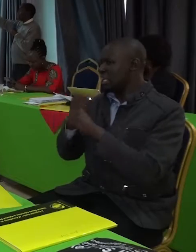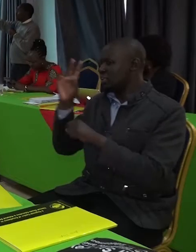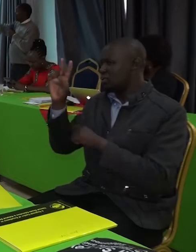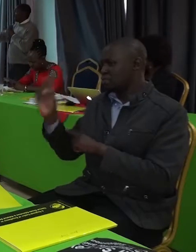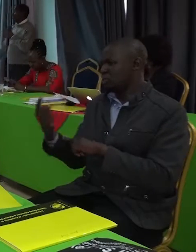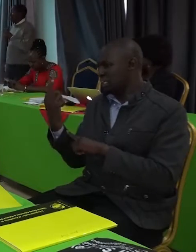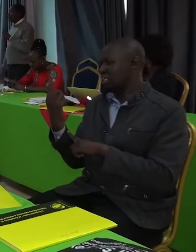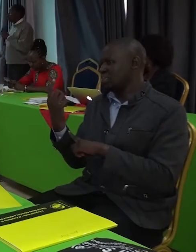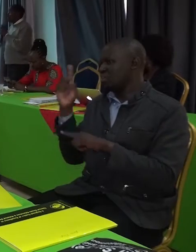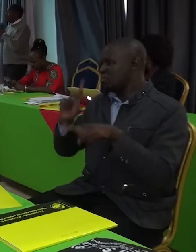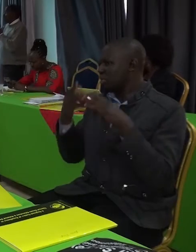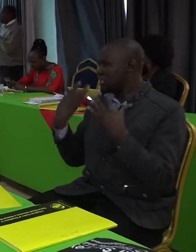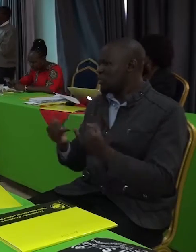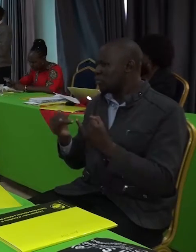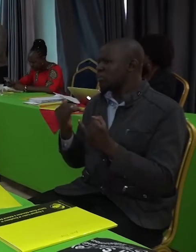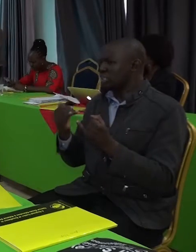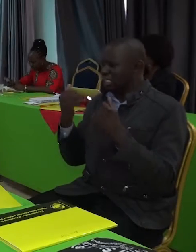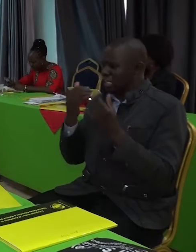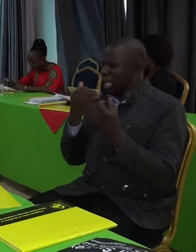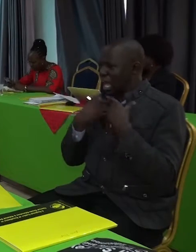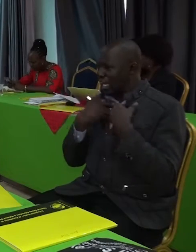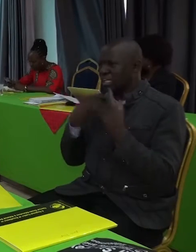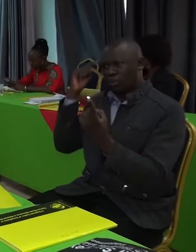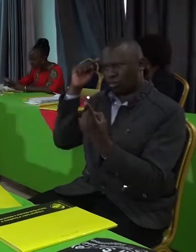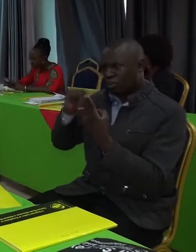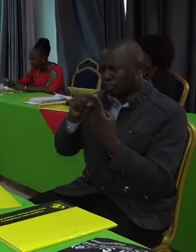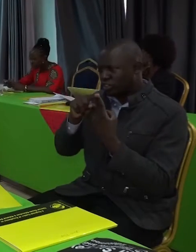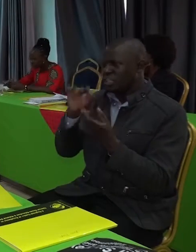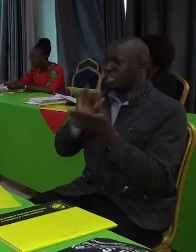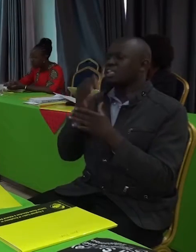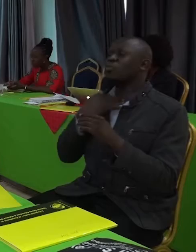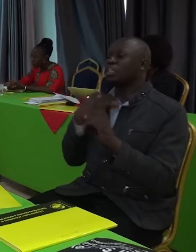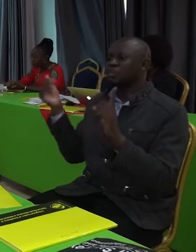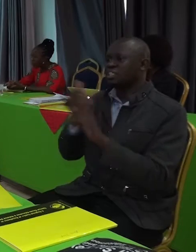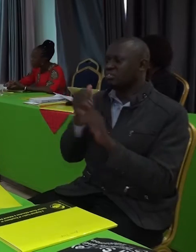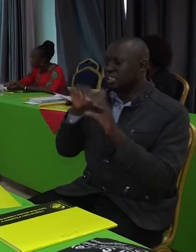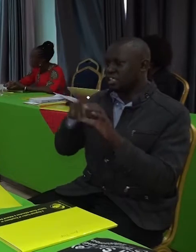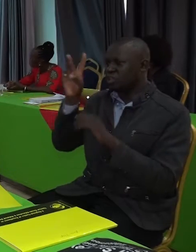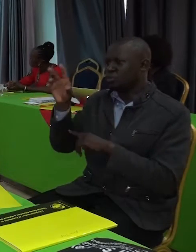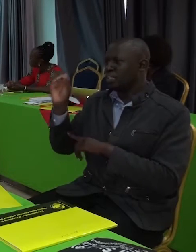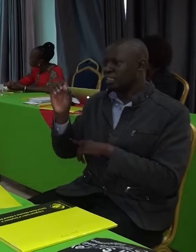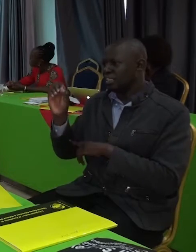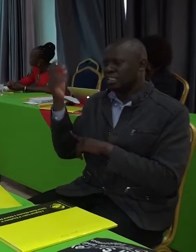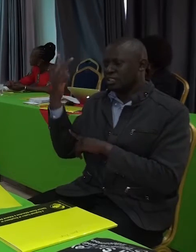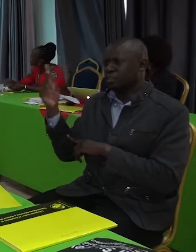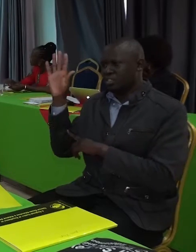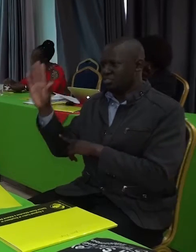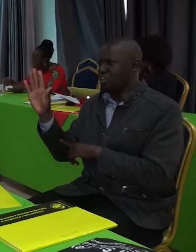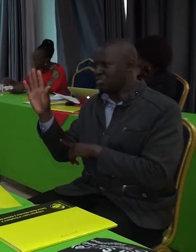year 2015 includes children with disabilities. Let me ask the question. Did we